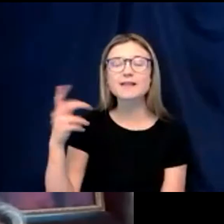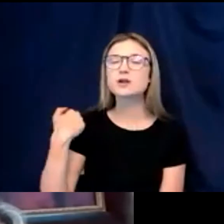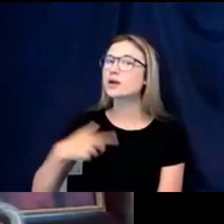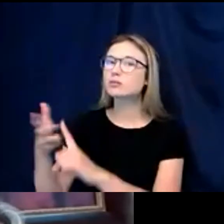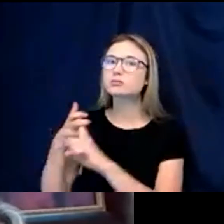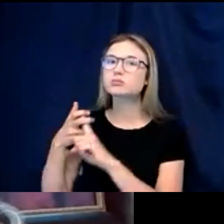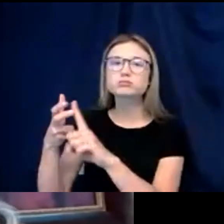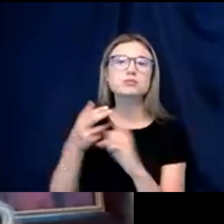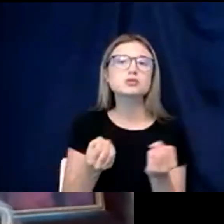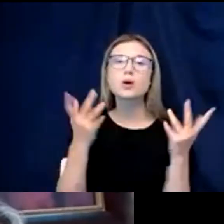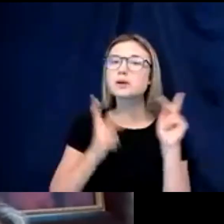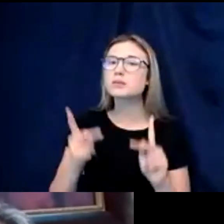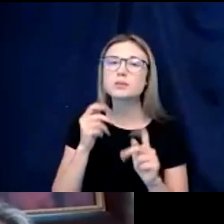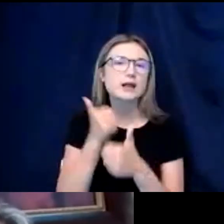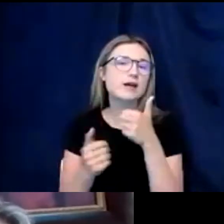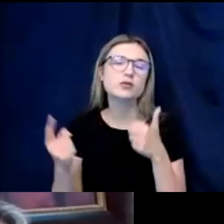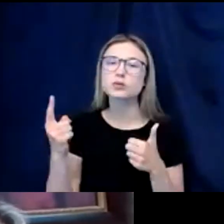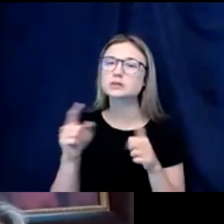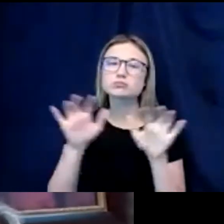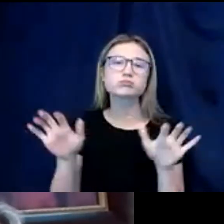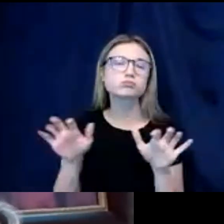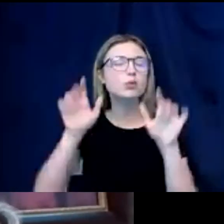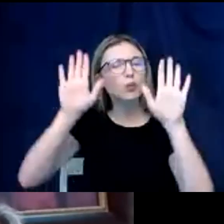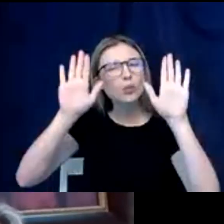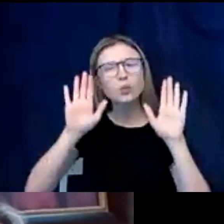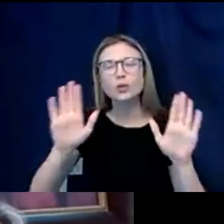just been, wonderful. It's just been a wonderful